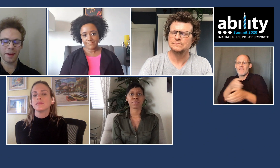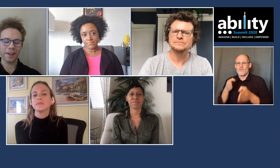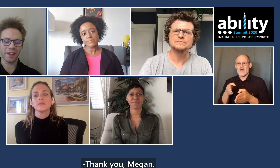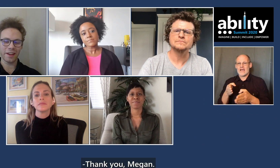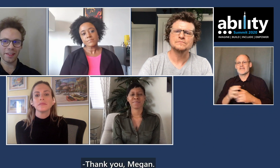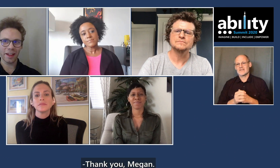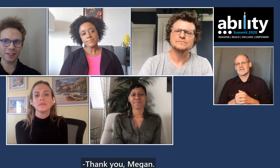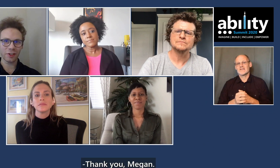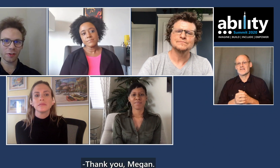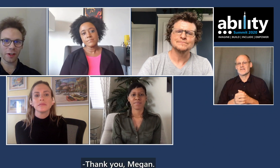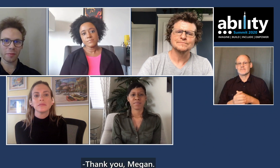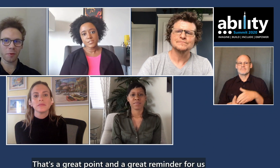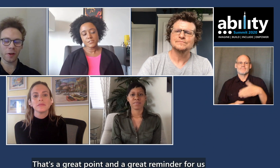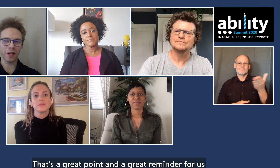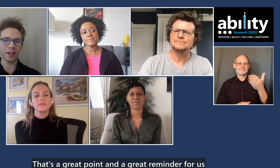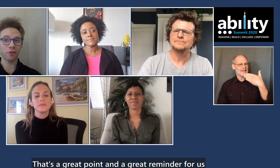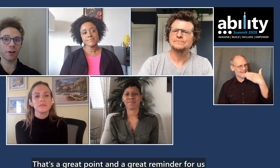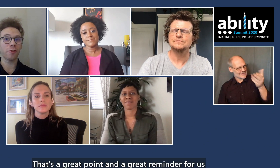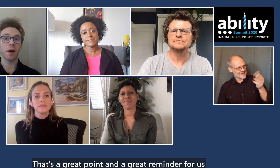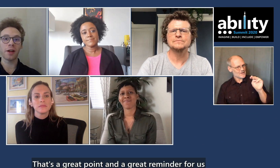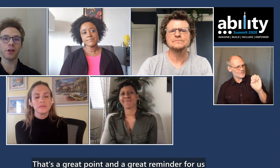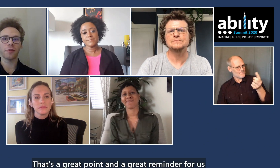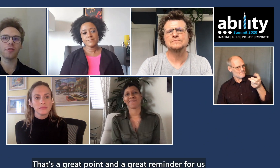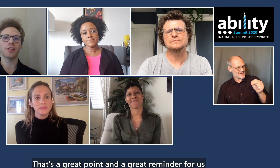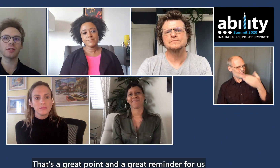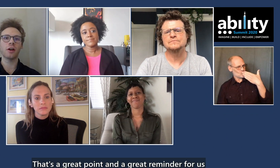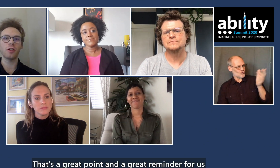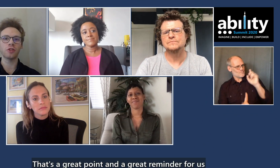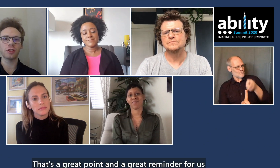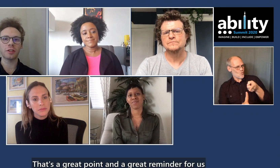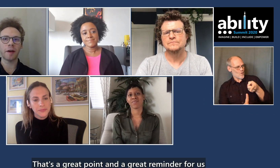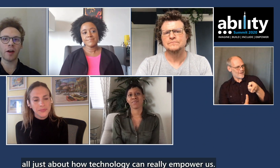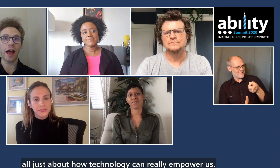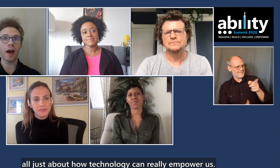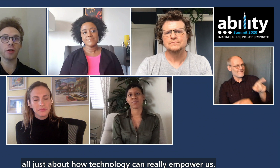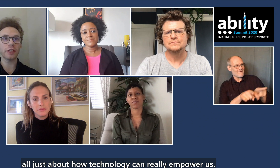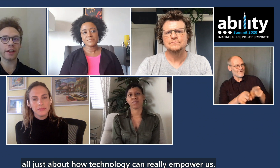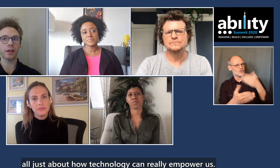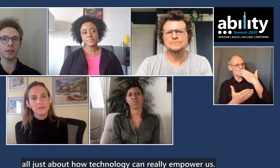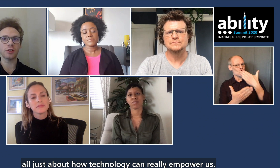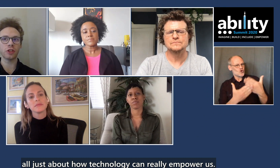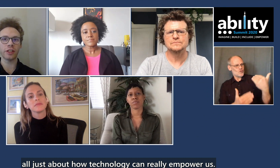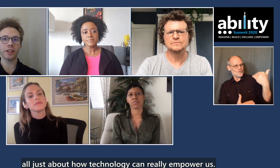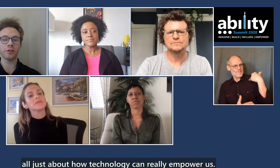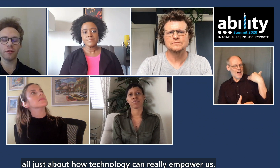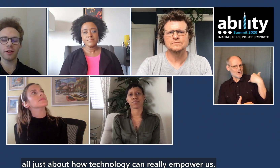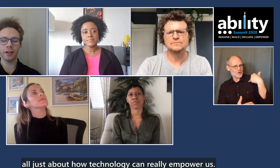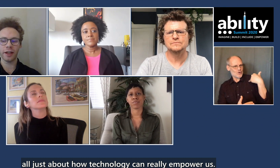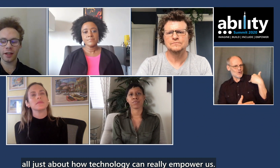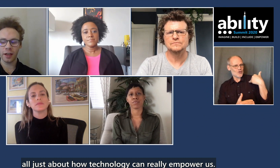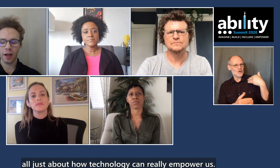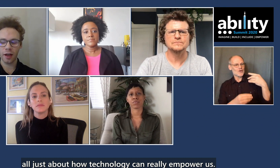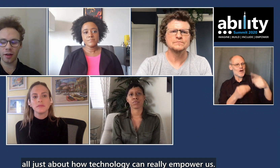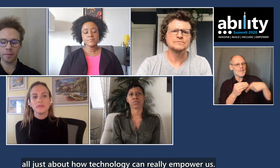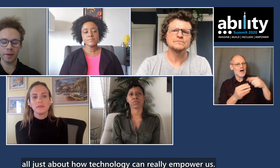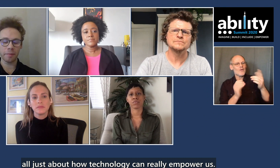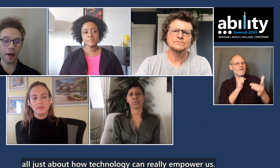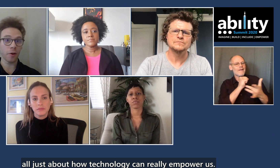Thank you, Megan. That's a great point and a great reminder for us all just about how technology can